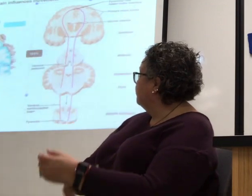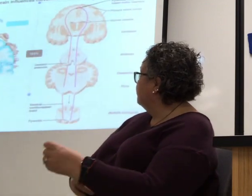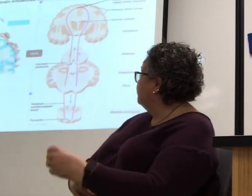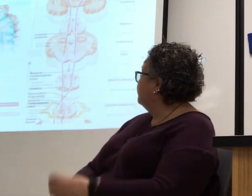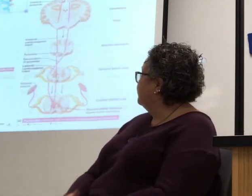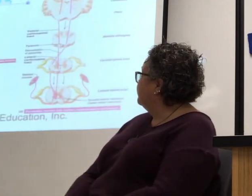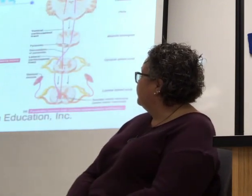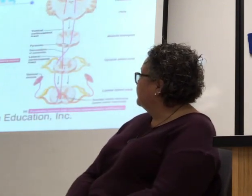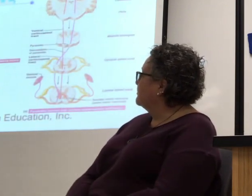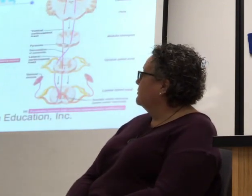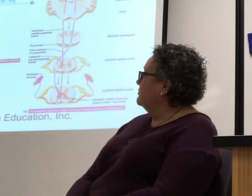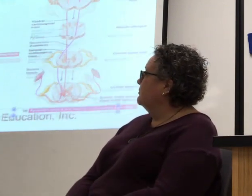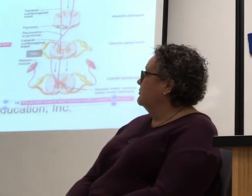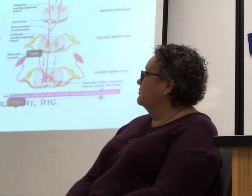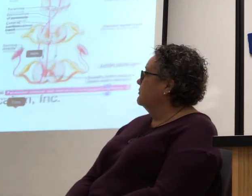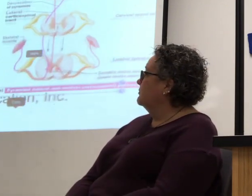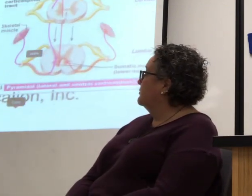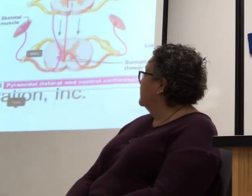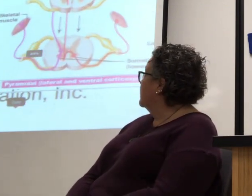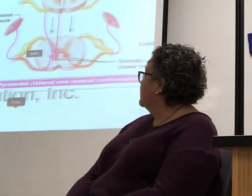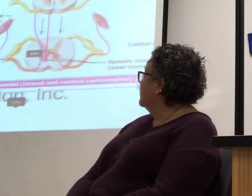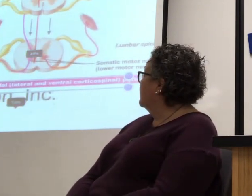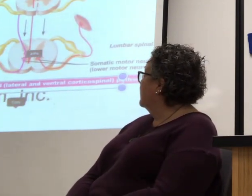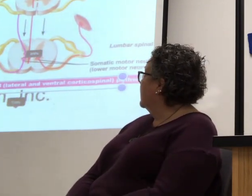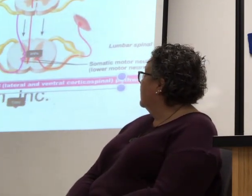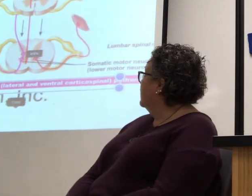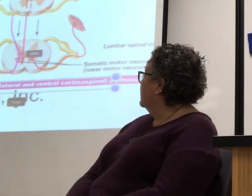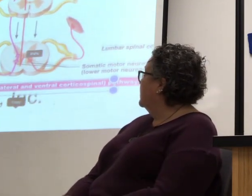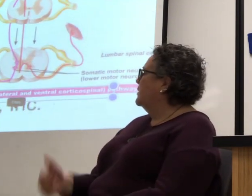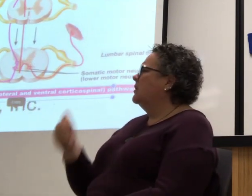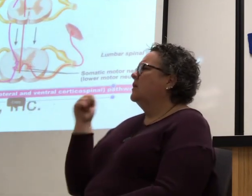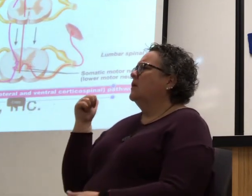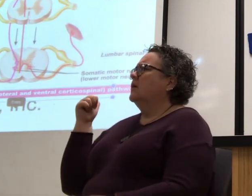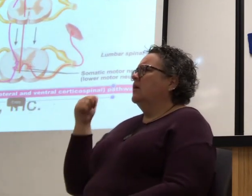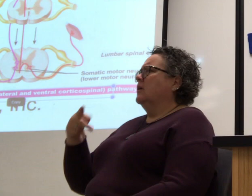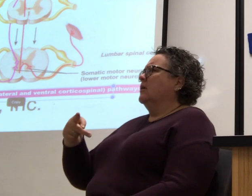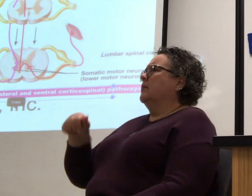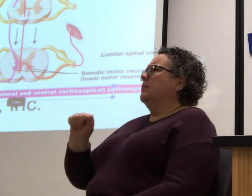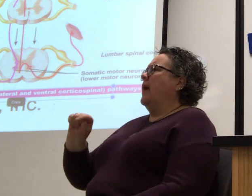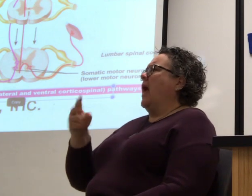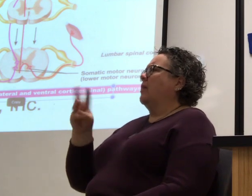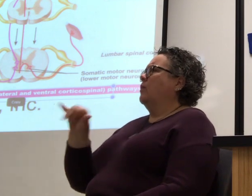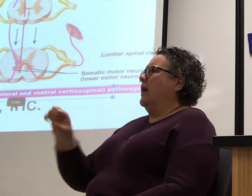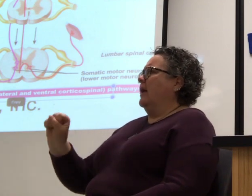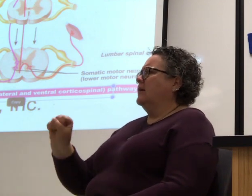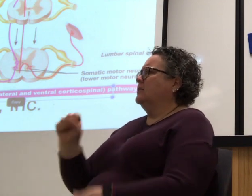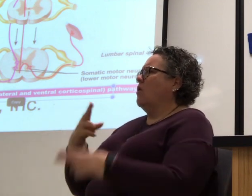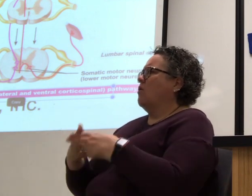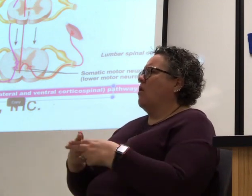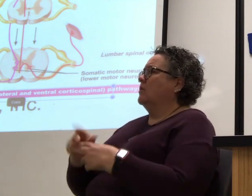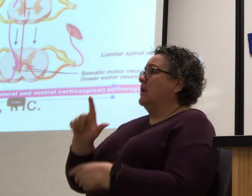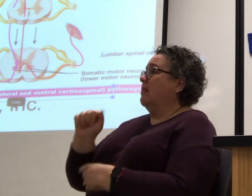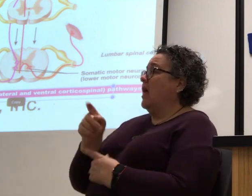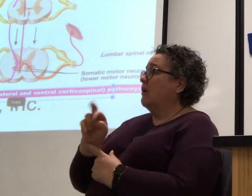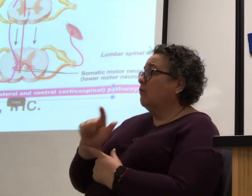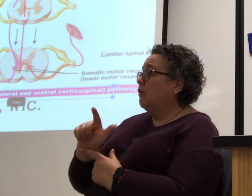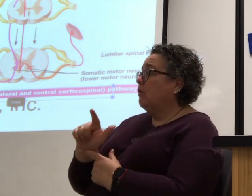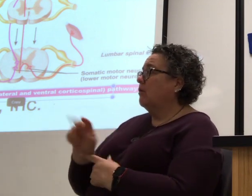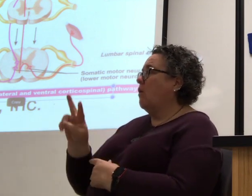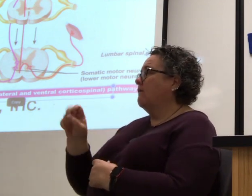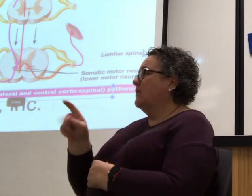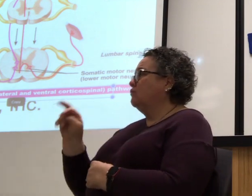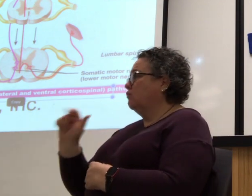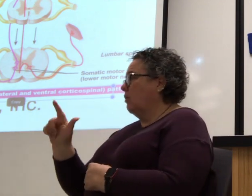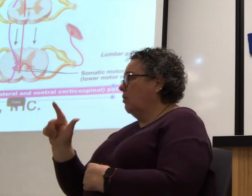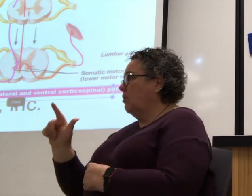So what do they name these pathways? These pathways are called either lateral or ventral cortical spinal